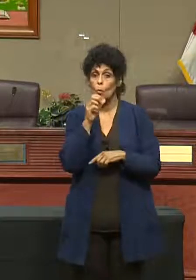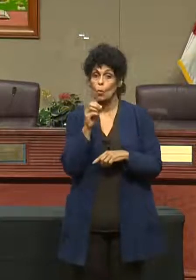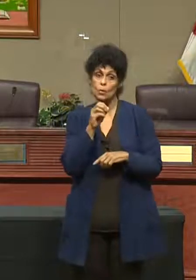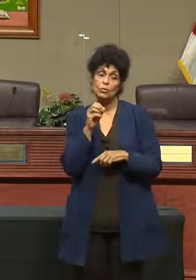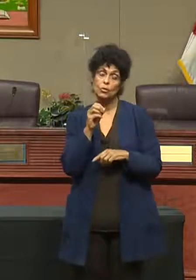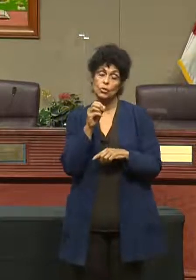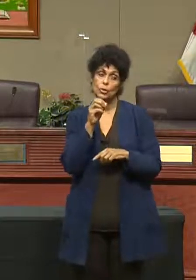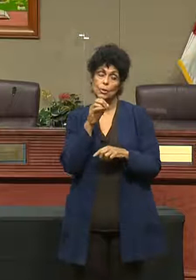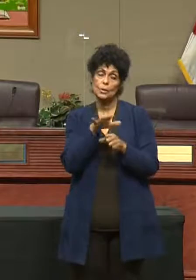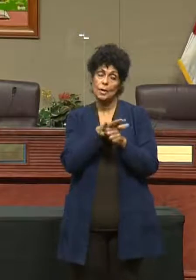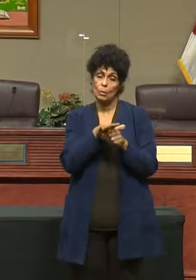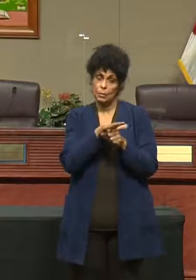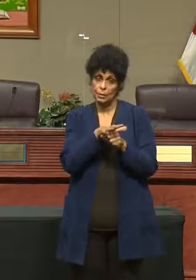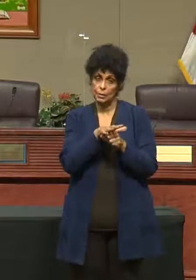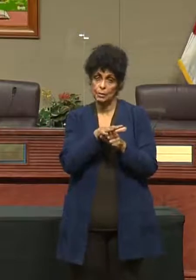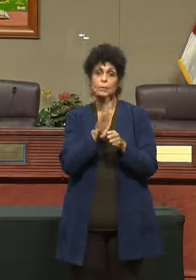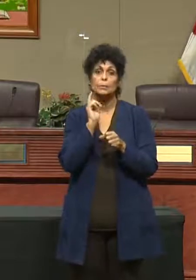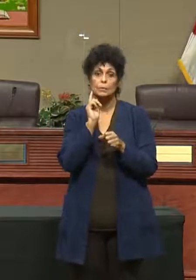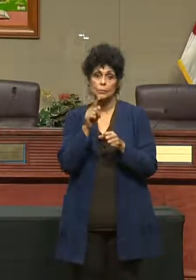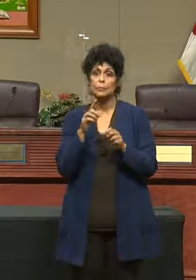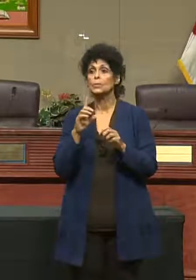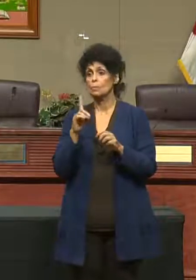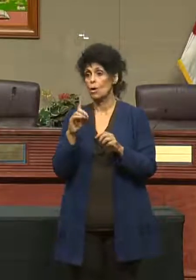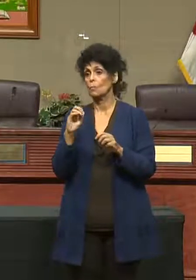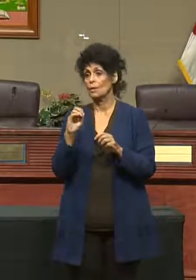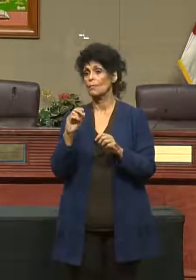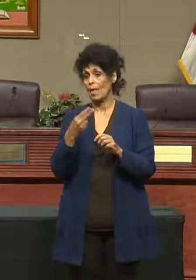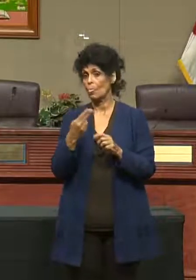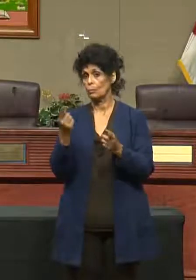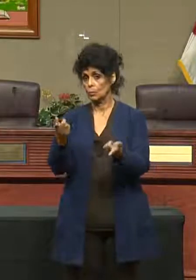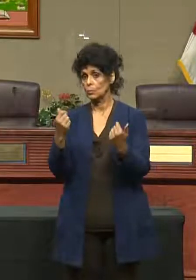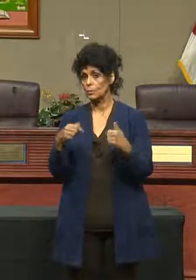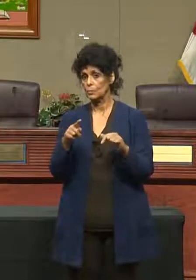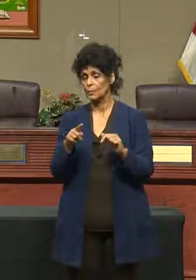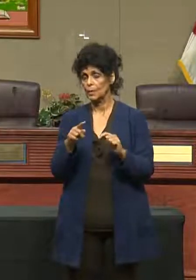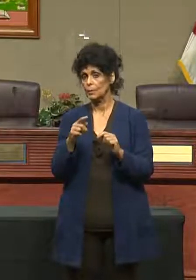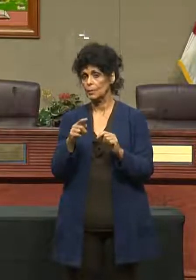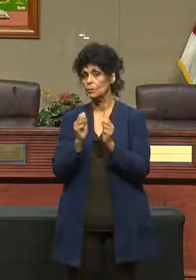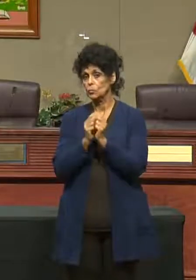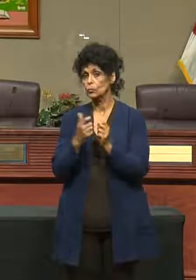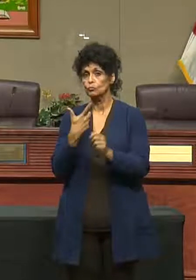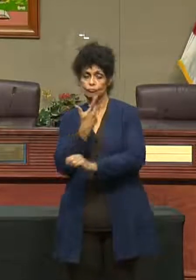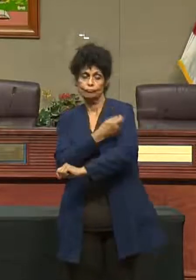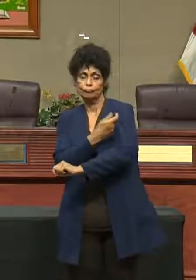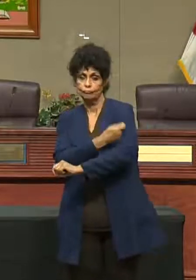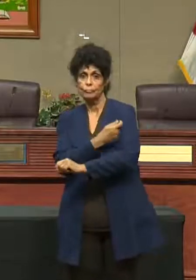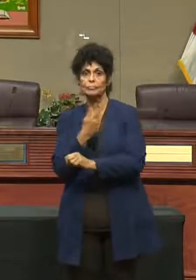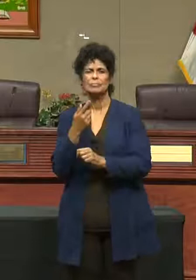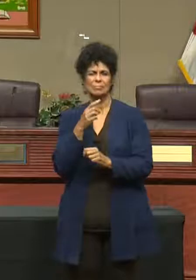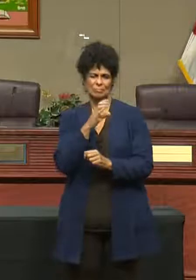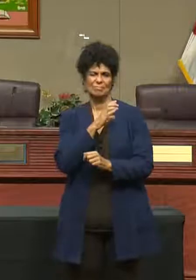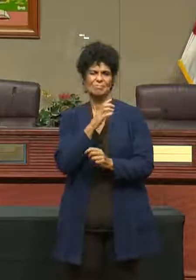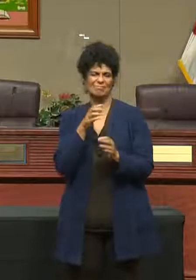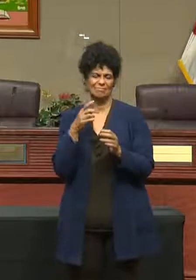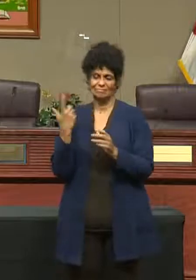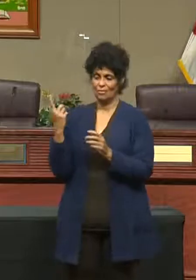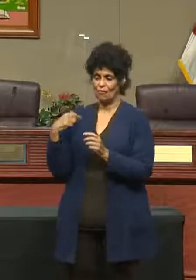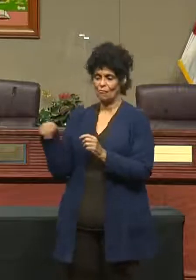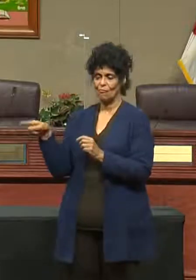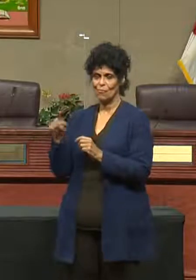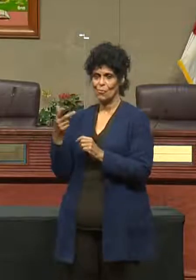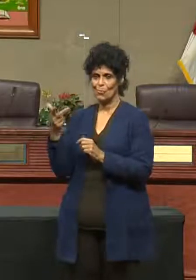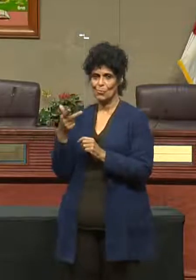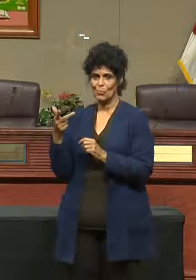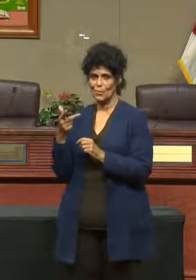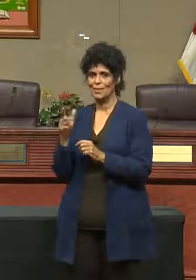soon to administer the vaccine to 3 of our county commissioners. The mayor will tell you more about that in a few moments. So here's how it will go